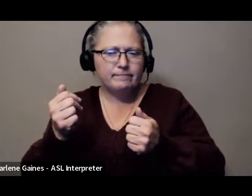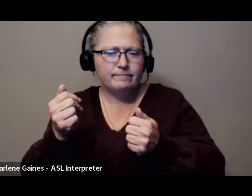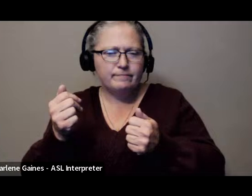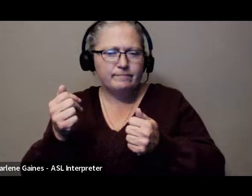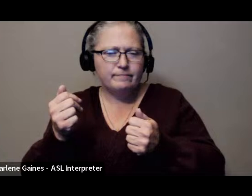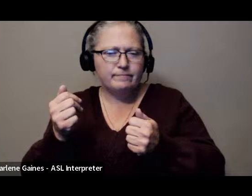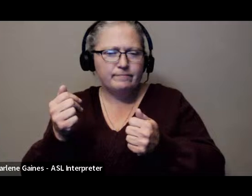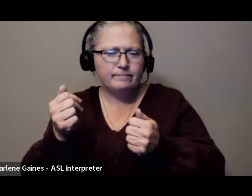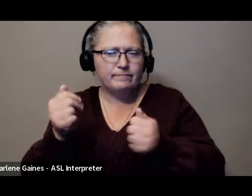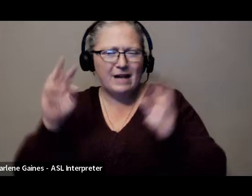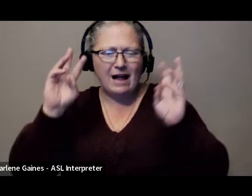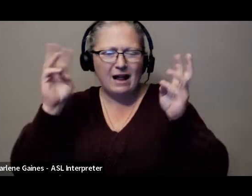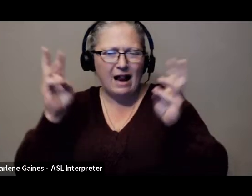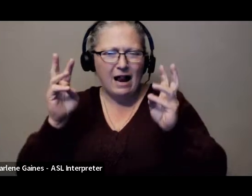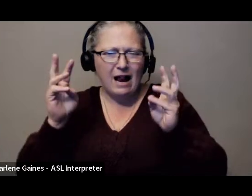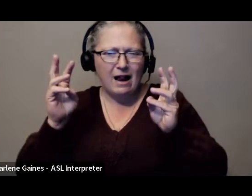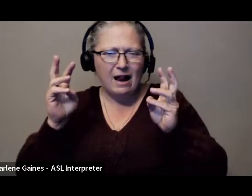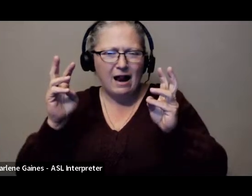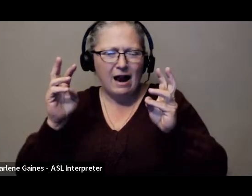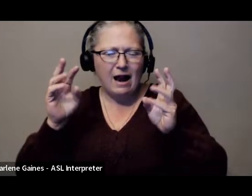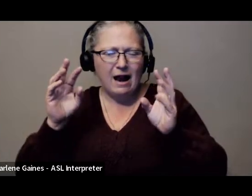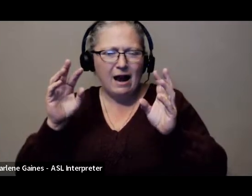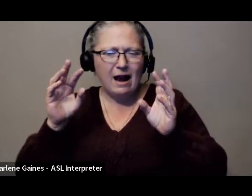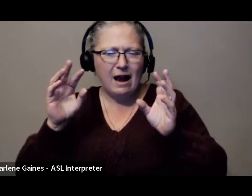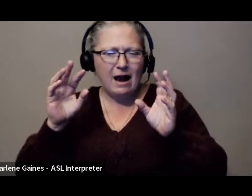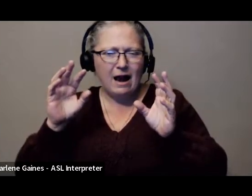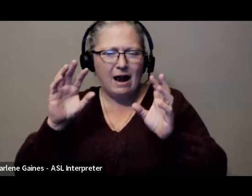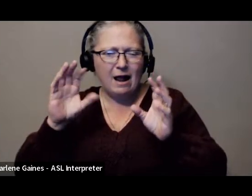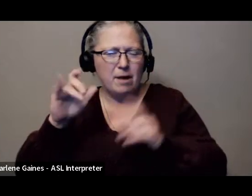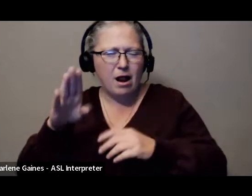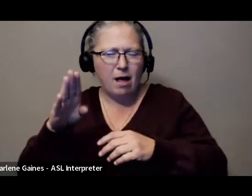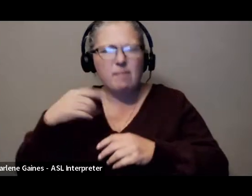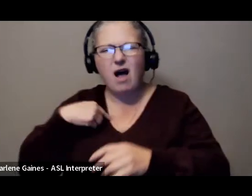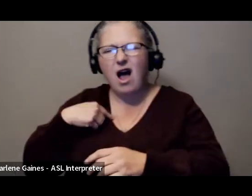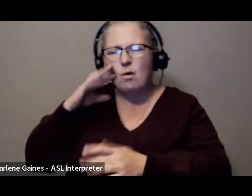Oh, climate club. I'll follow up with them. Thank